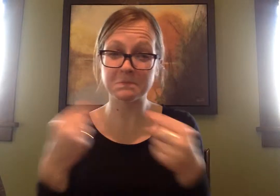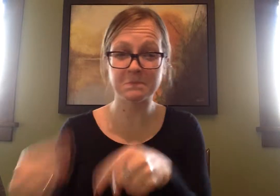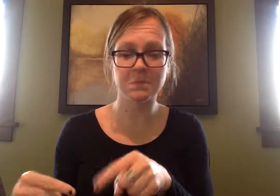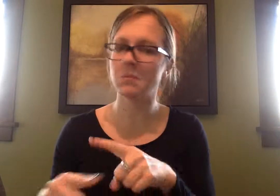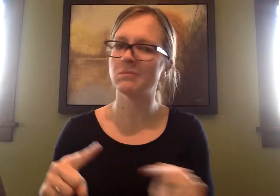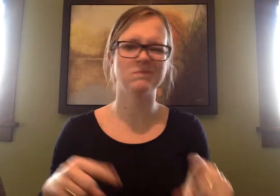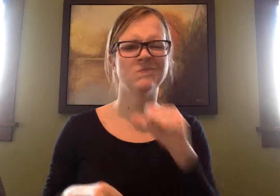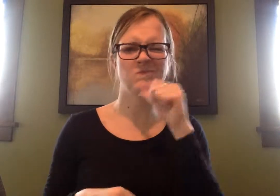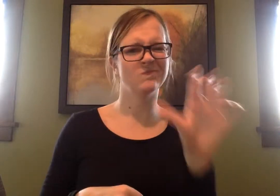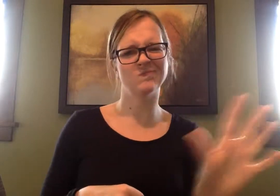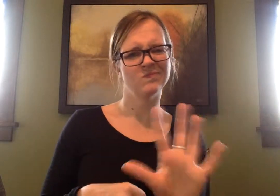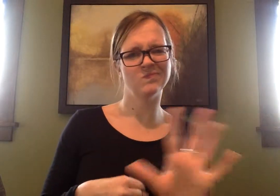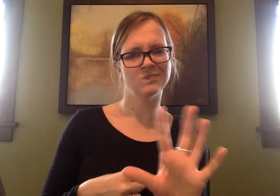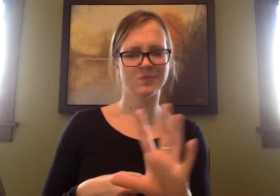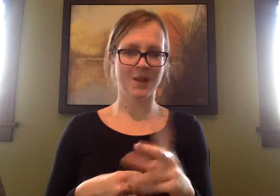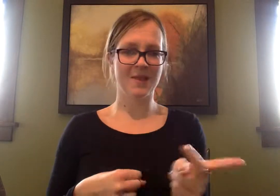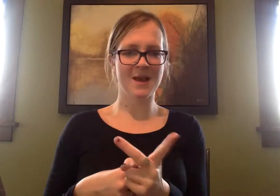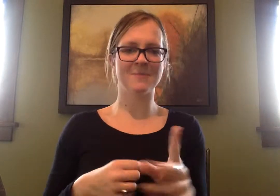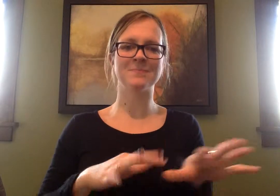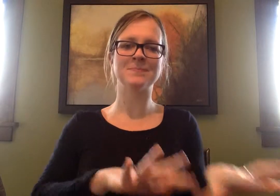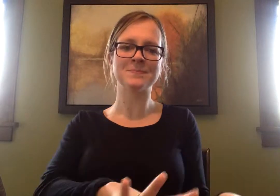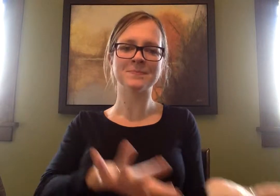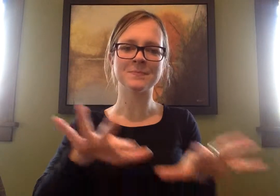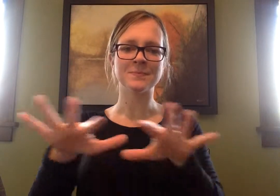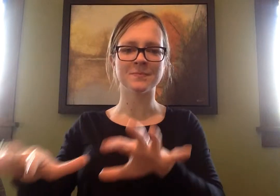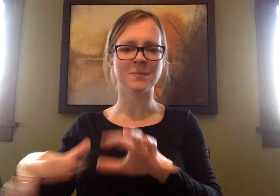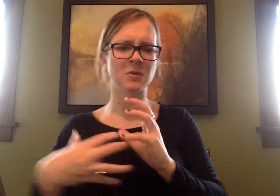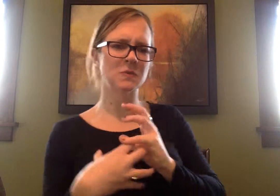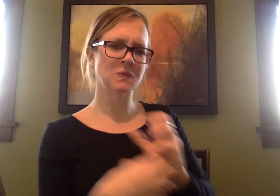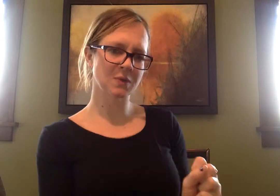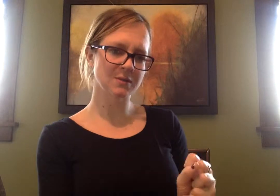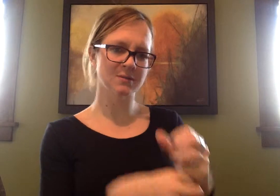another. A sense of trust has grown between them.